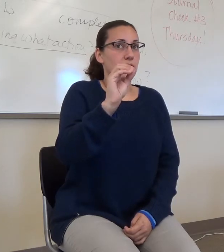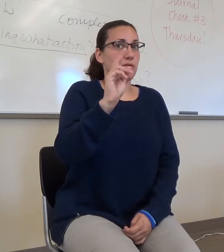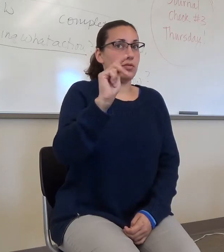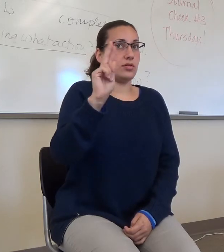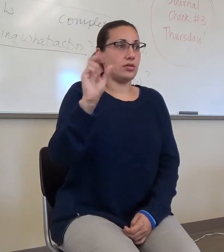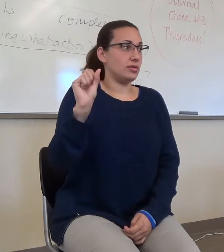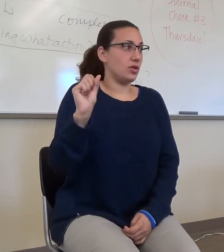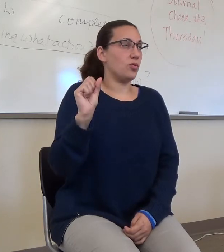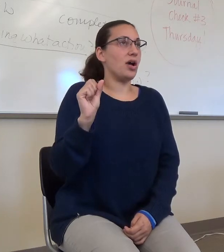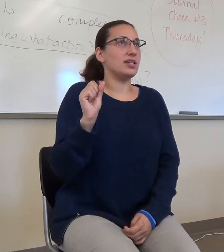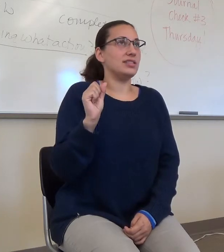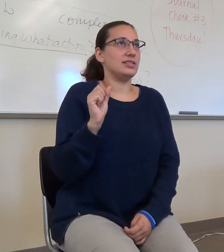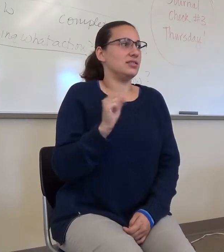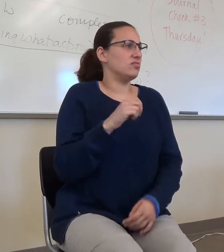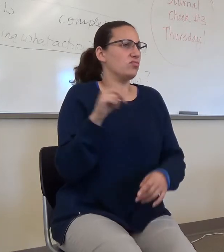did what in this sentence?